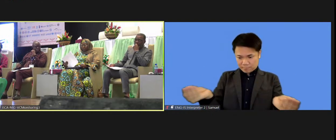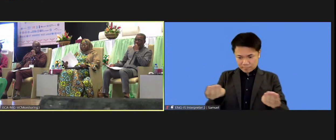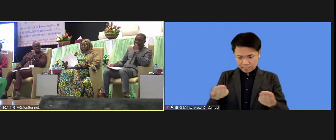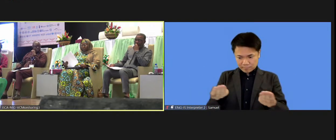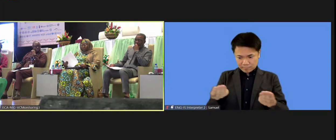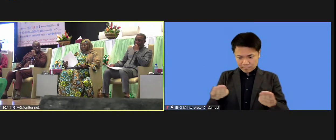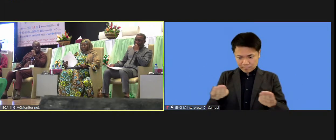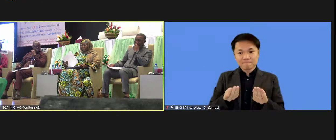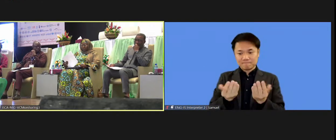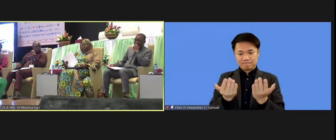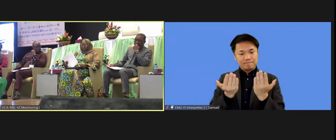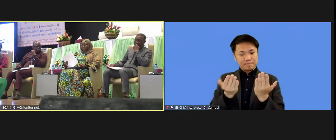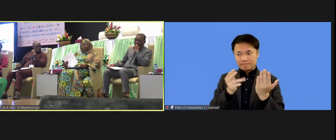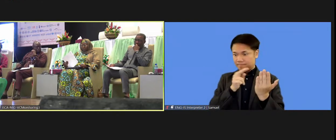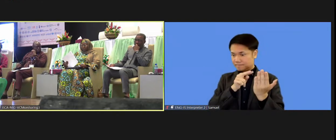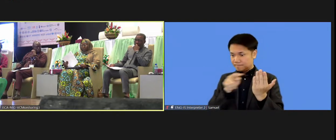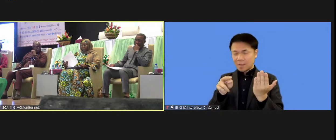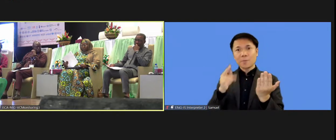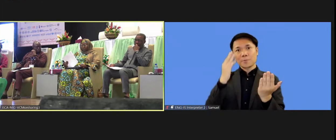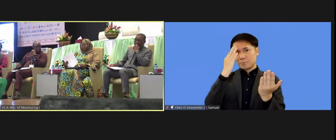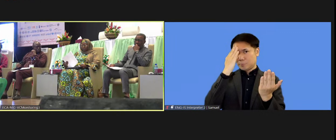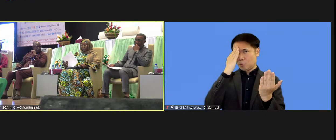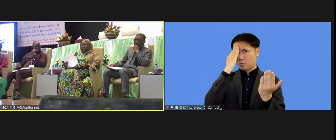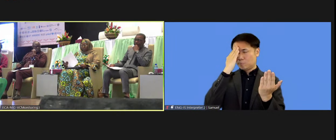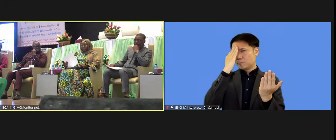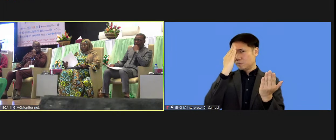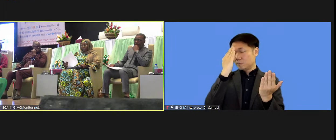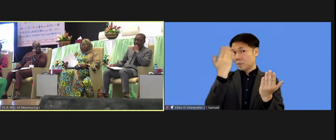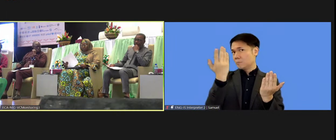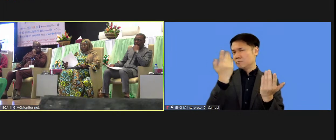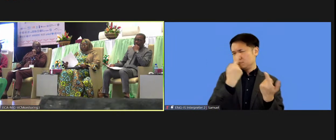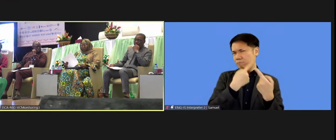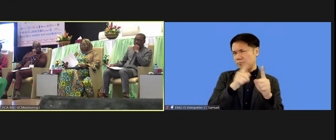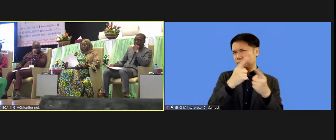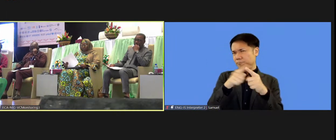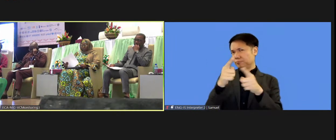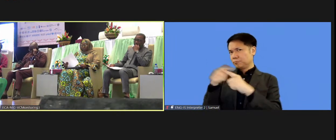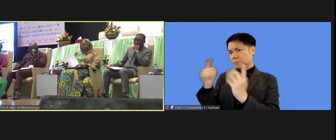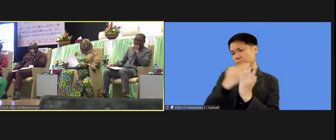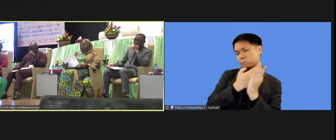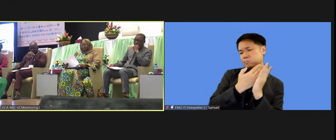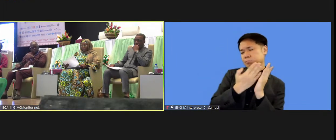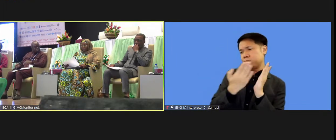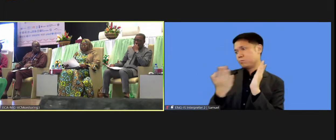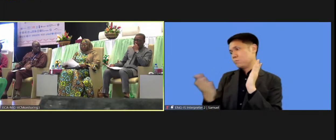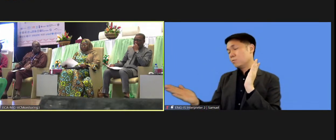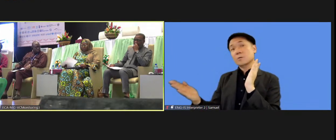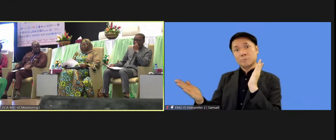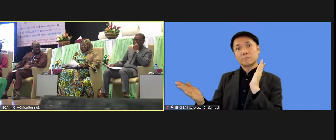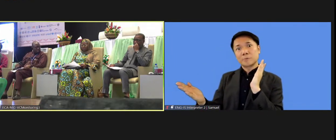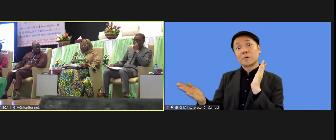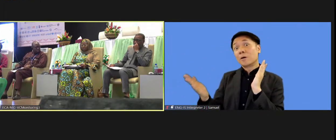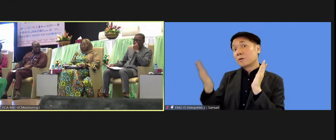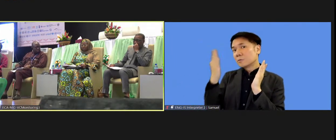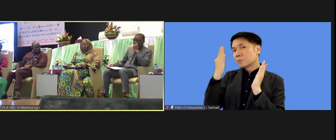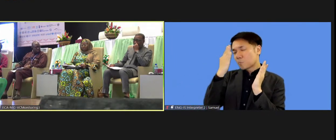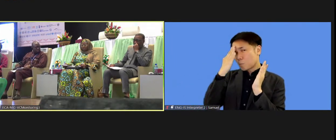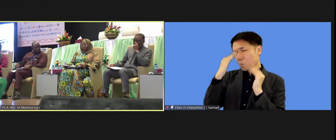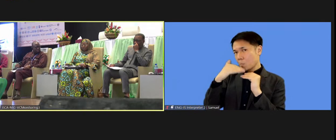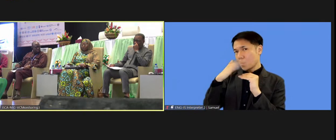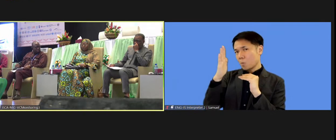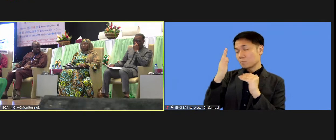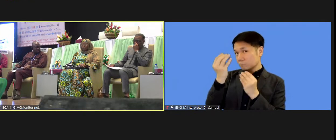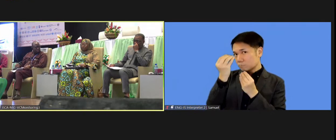holistic development of the local process, local development process. We'll be coming back to this